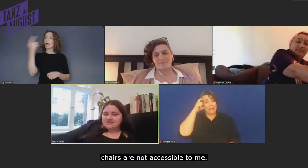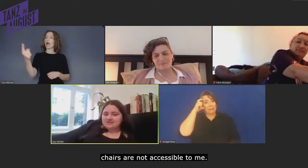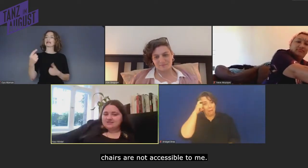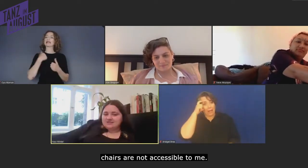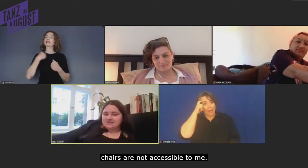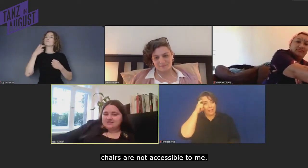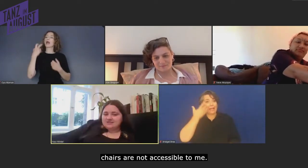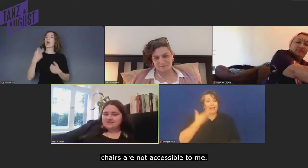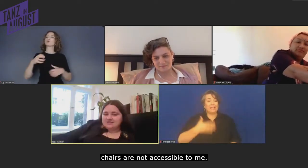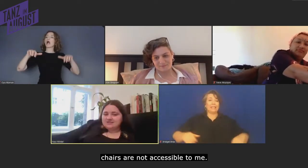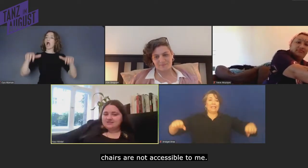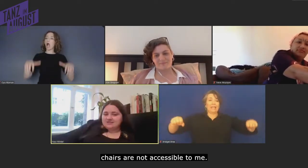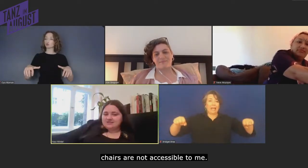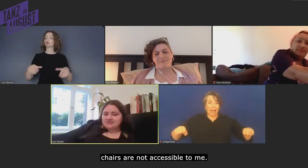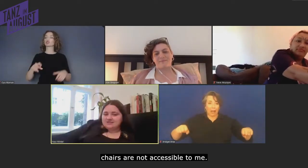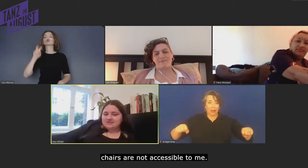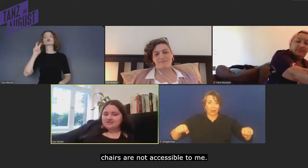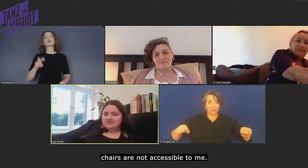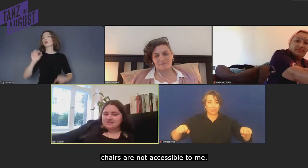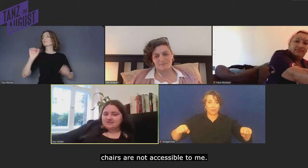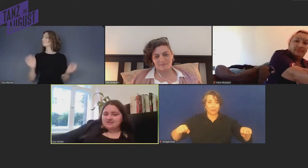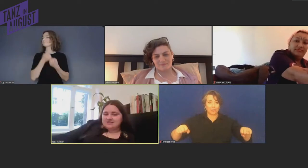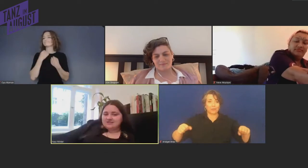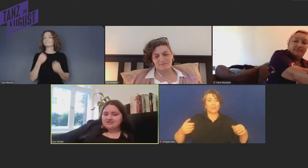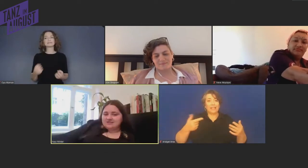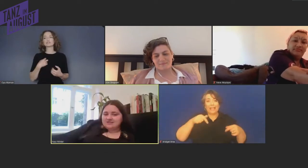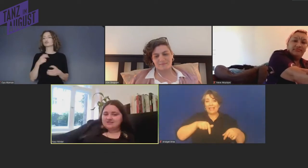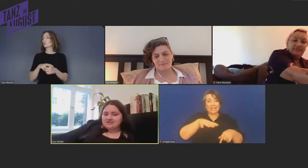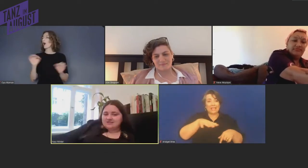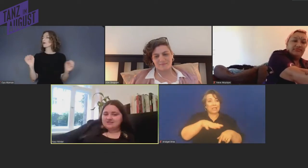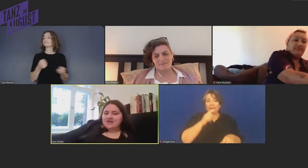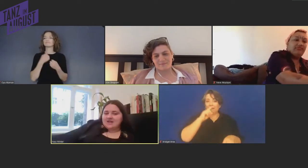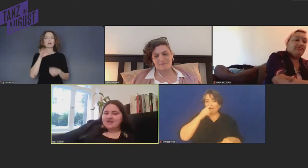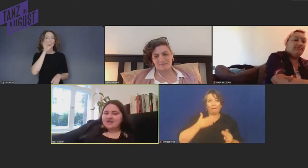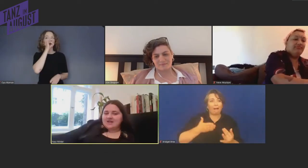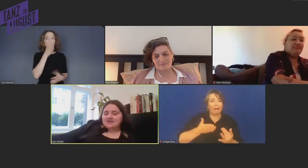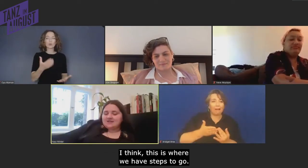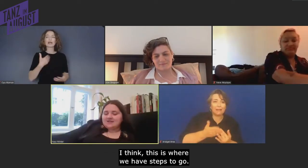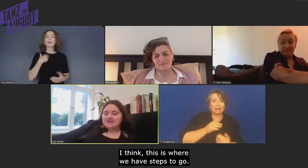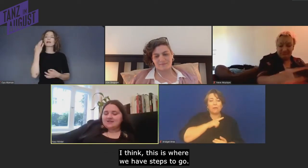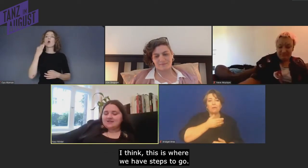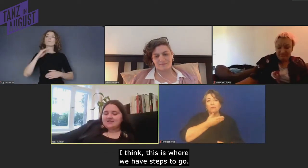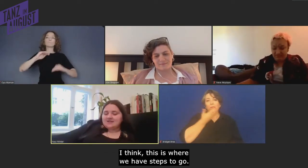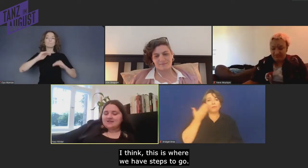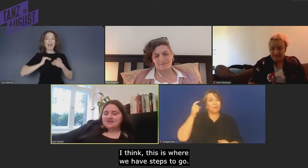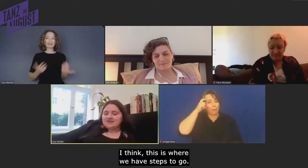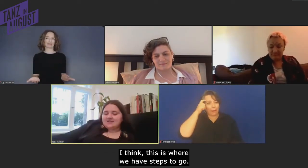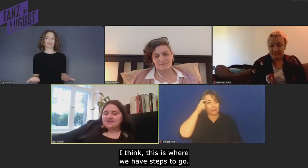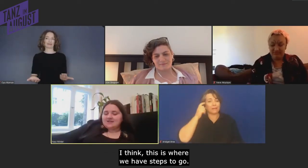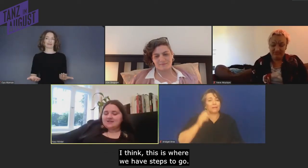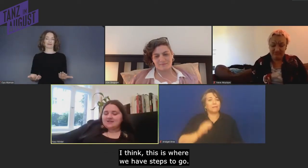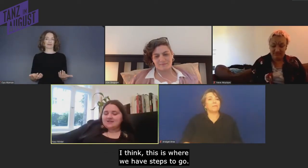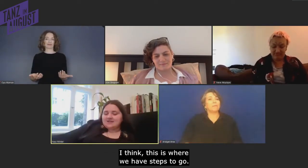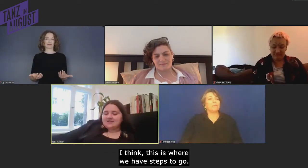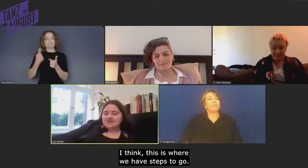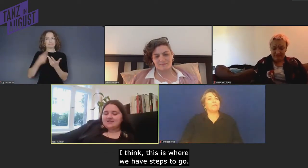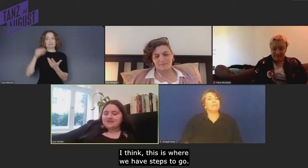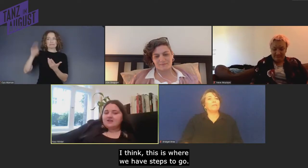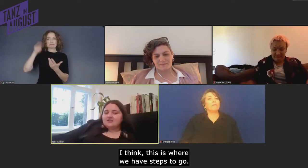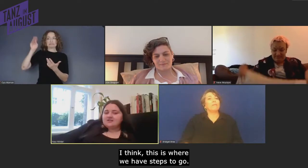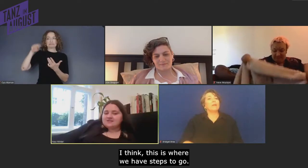are not accessible to me. And I think this is where we